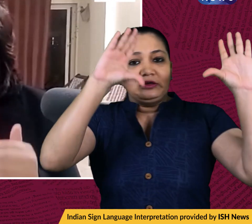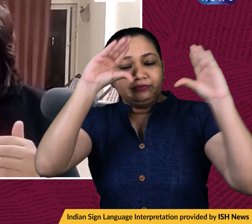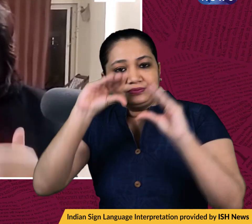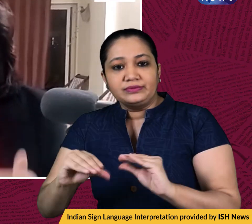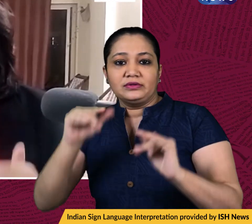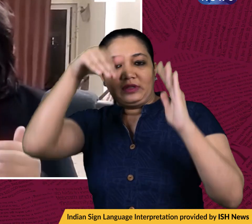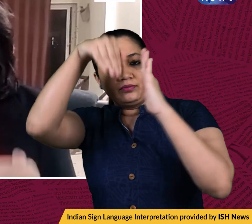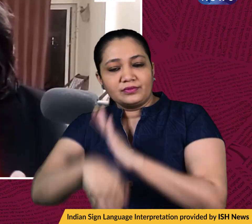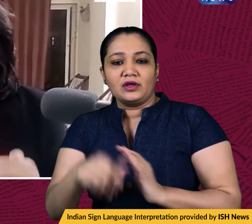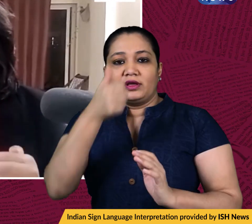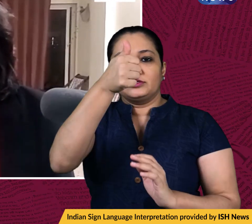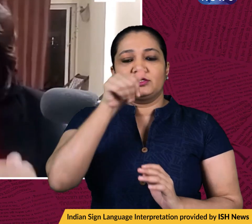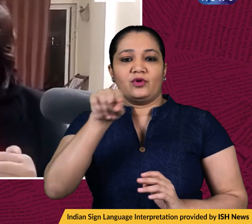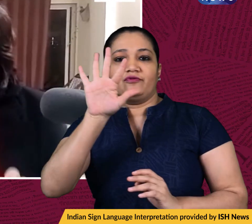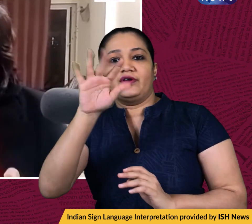decline to